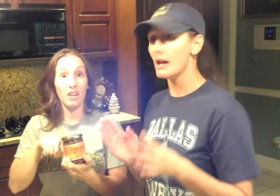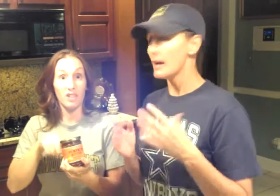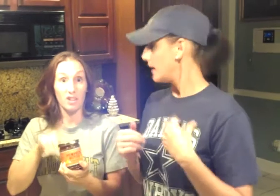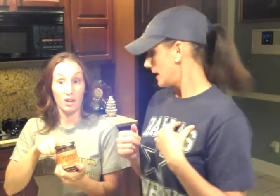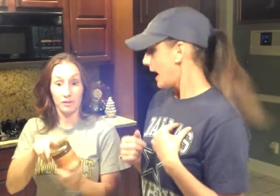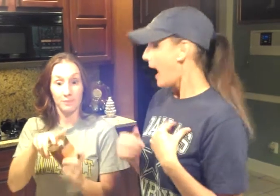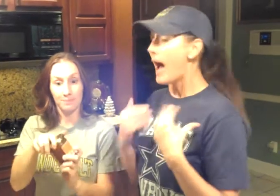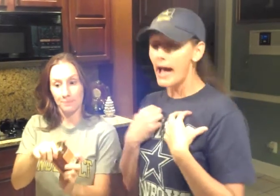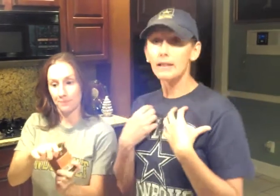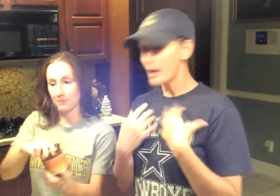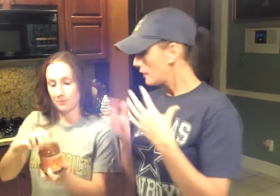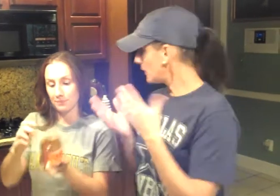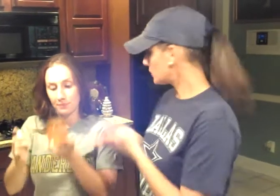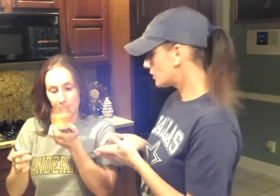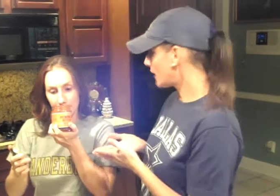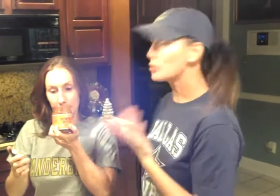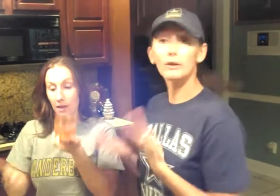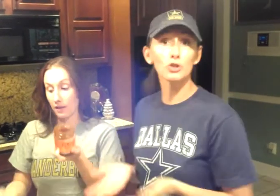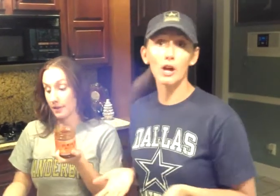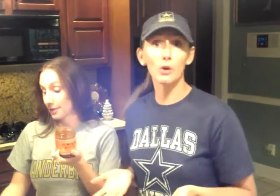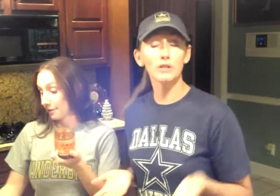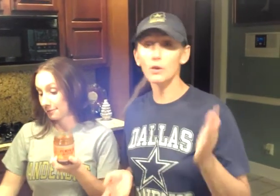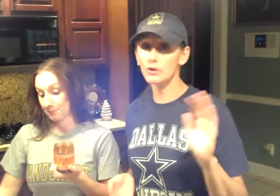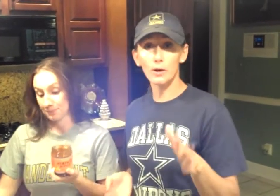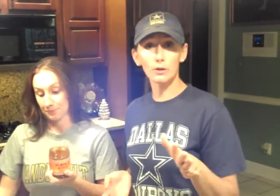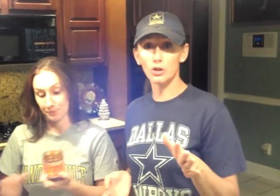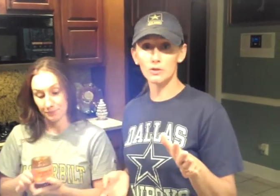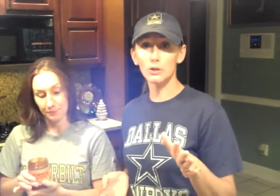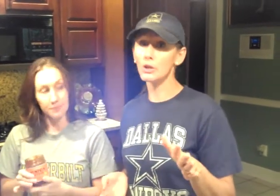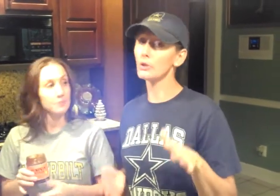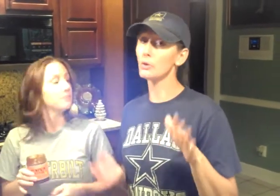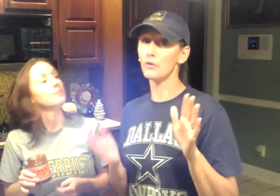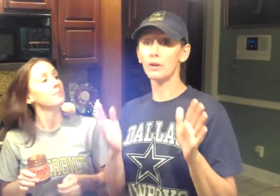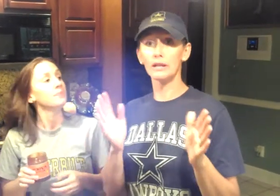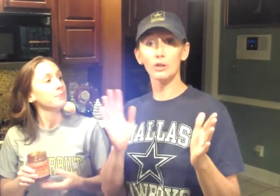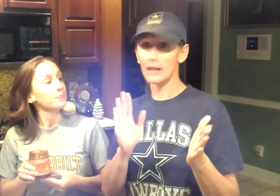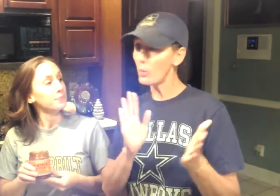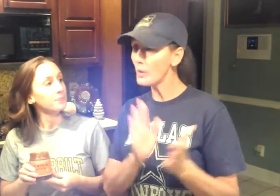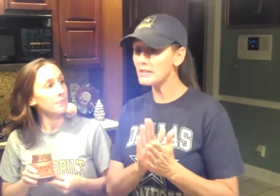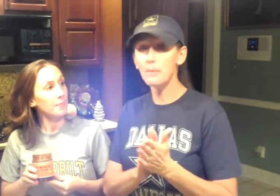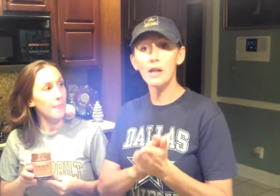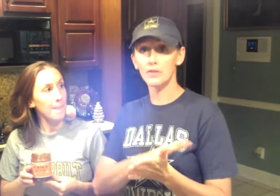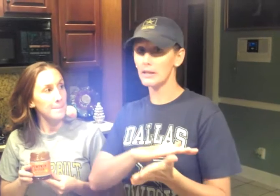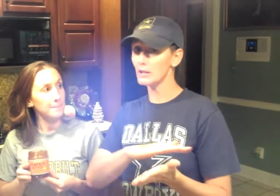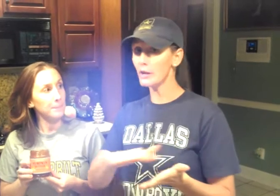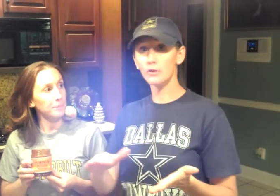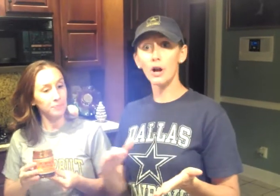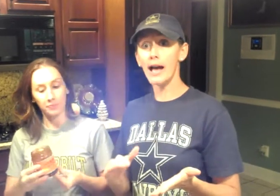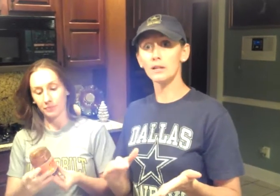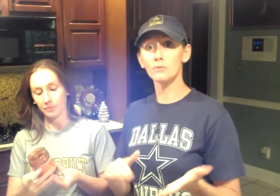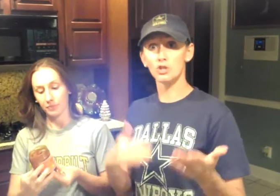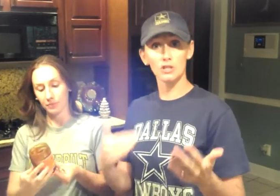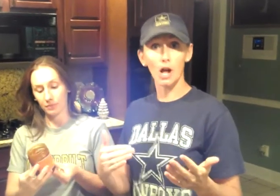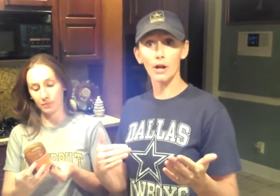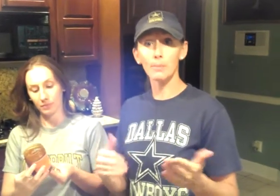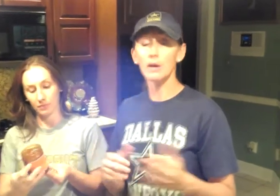this stuff. I love, do you know, Trader Joe's, if you have a Trader Joe's near you, if you can get there like once a month and get a lot of their items, just stock up,